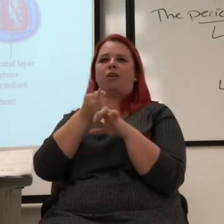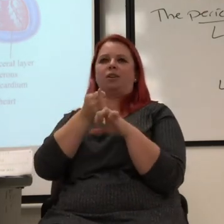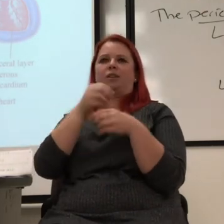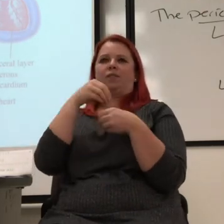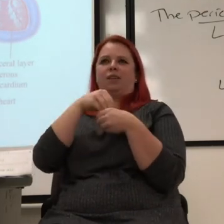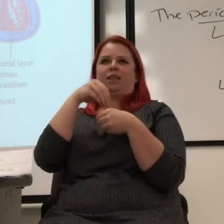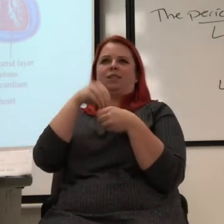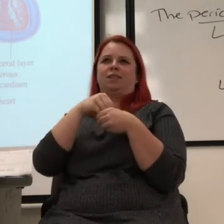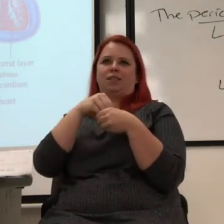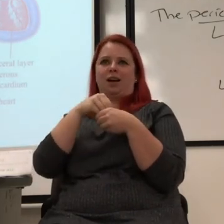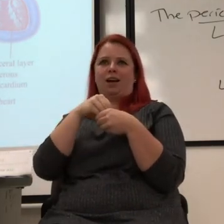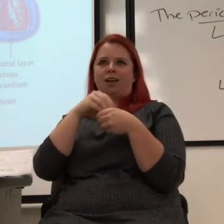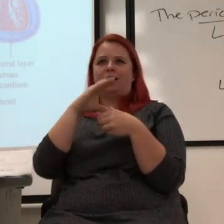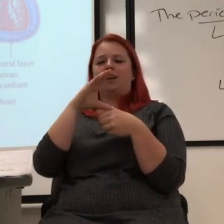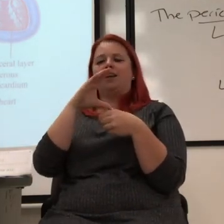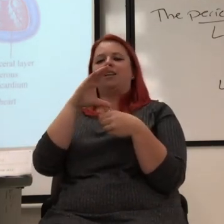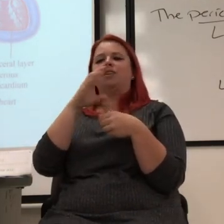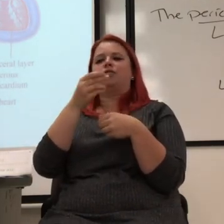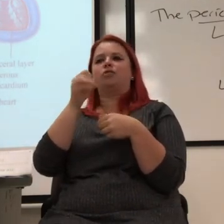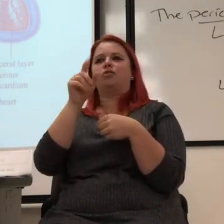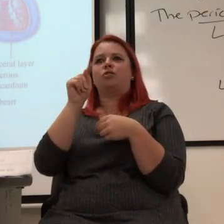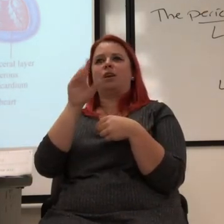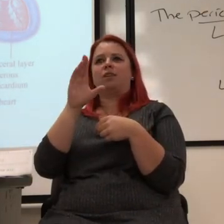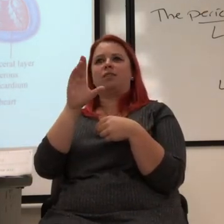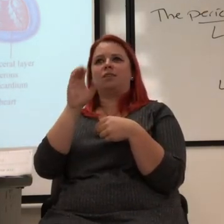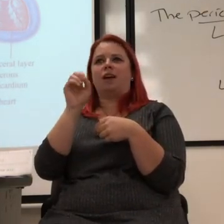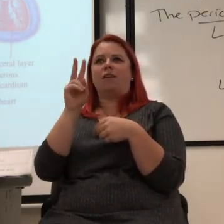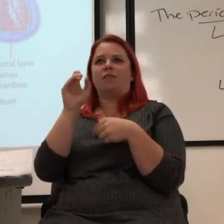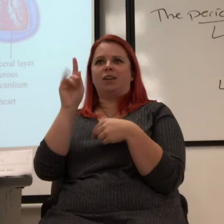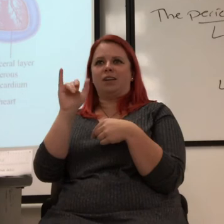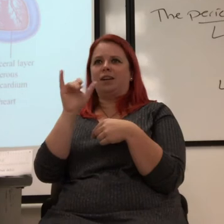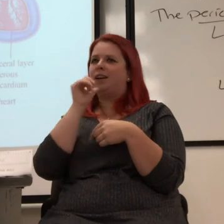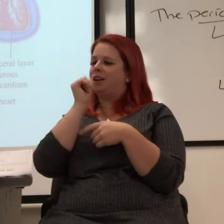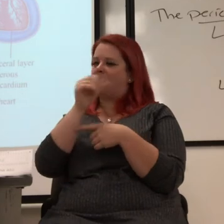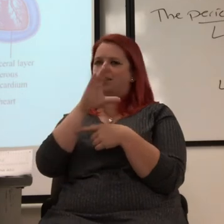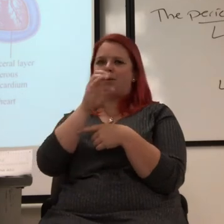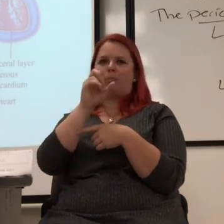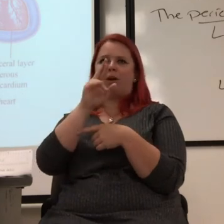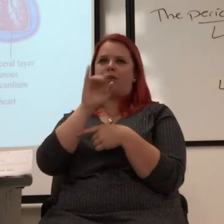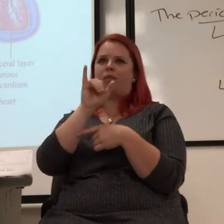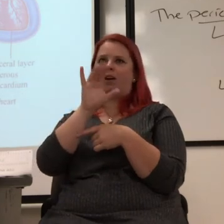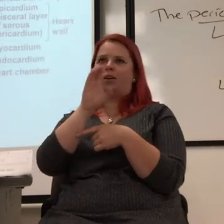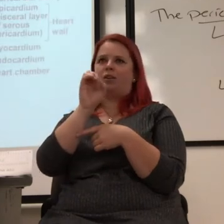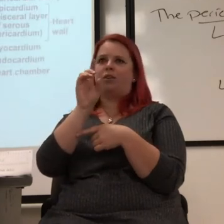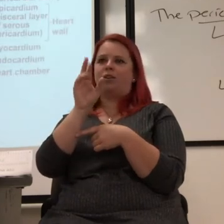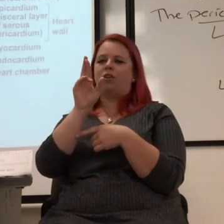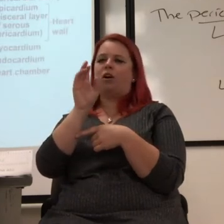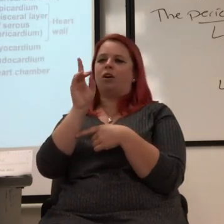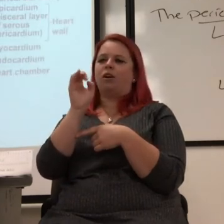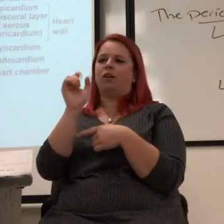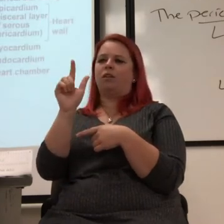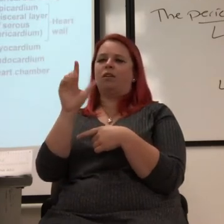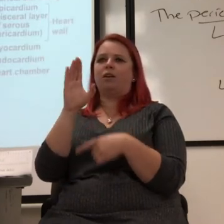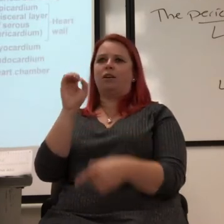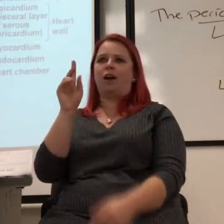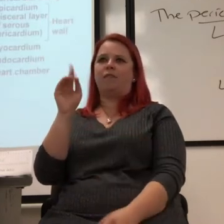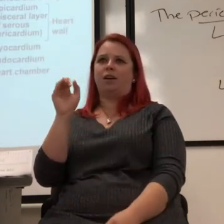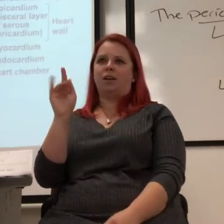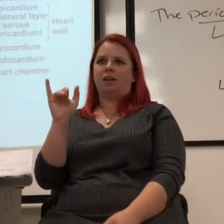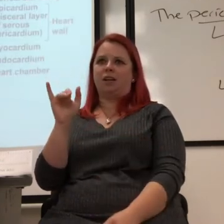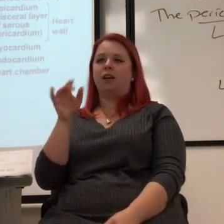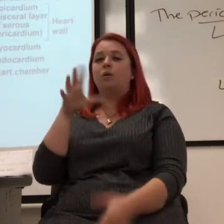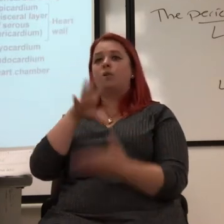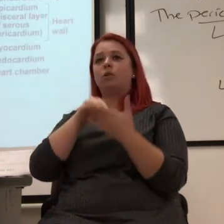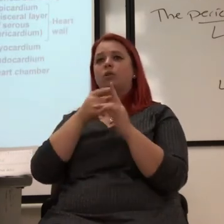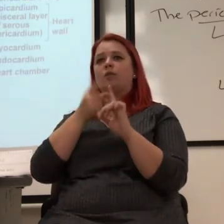or the chest cavity, something like that, but not the pericardial cavity. Now, what we learn from this picture here is we learn